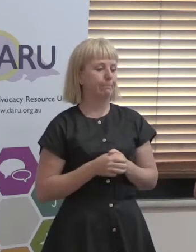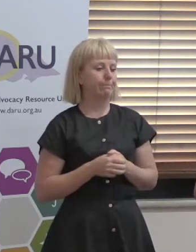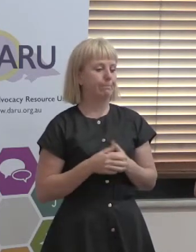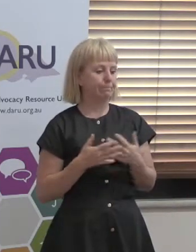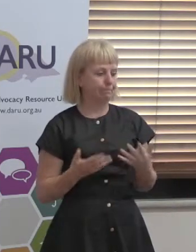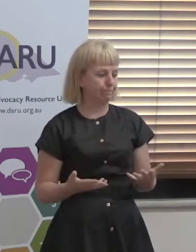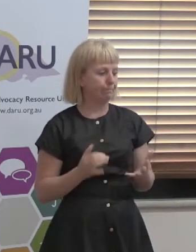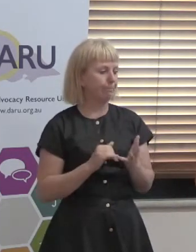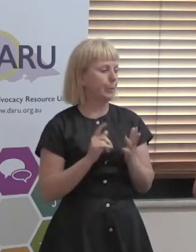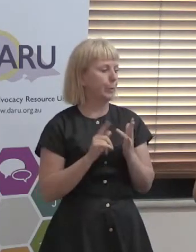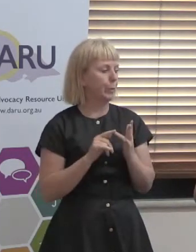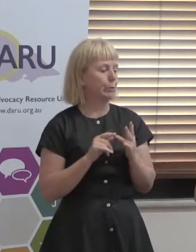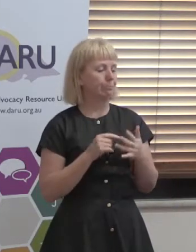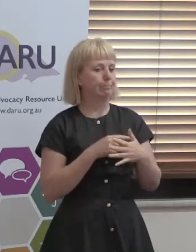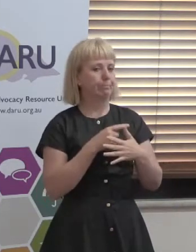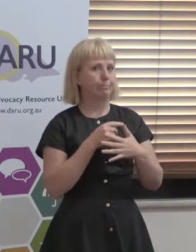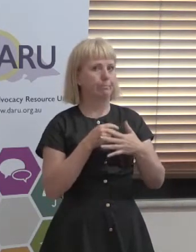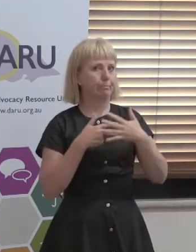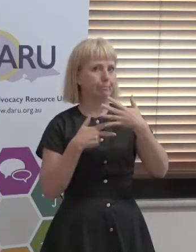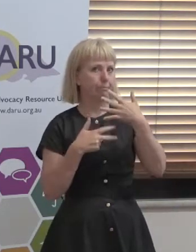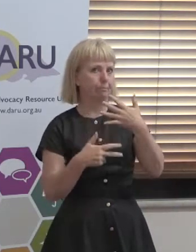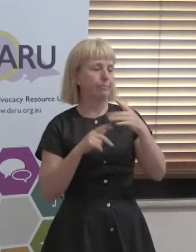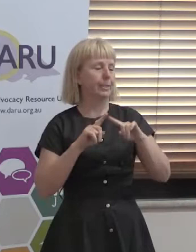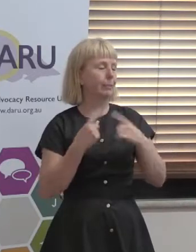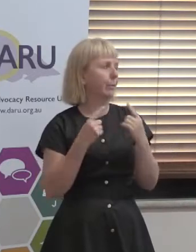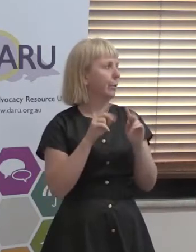So they're the 8 topics.